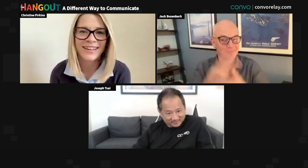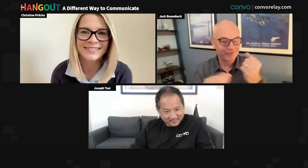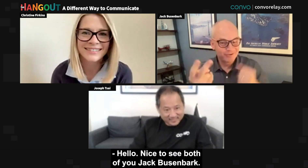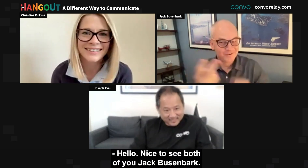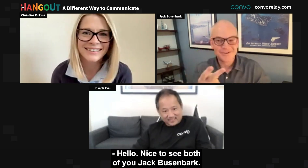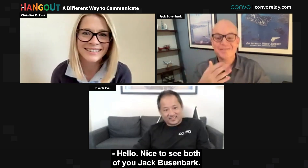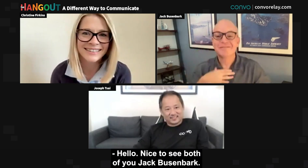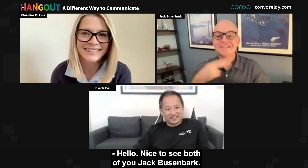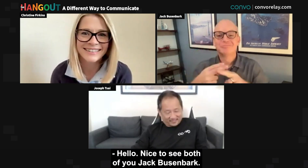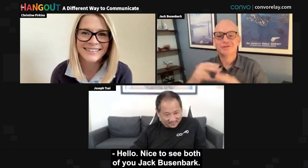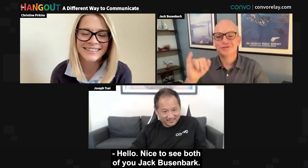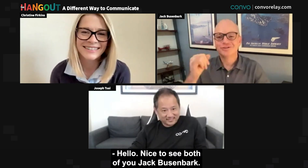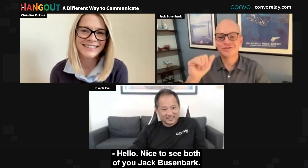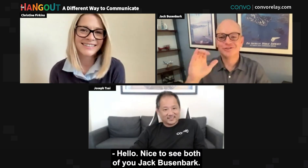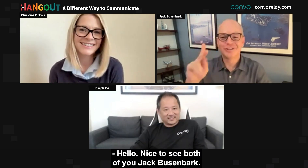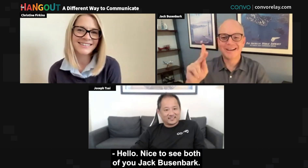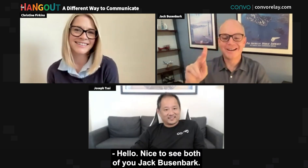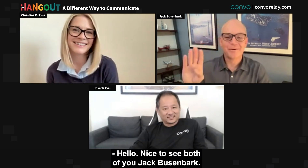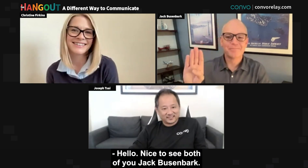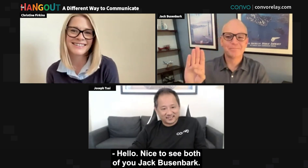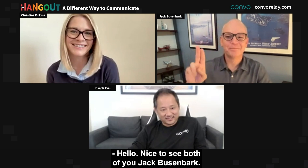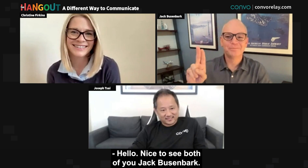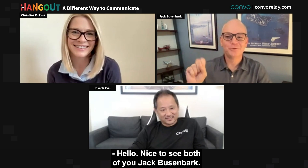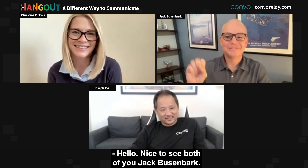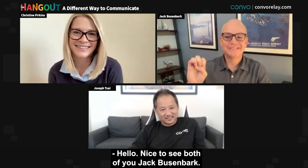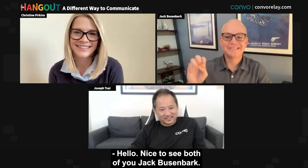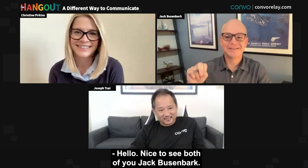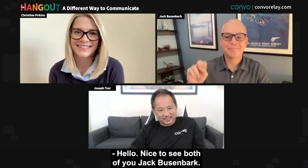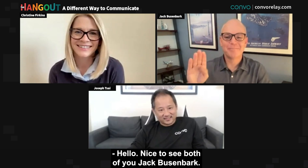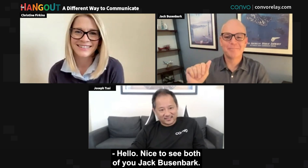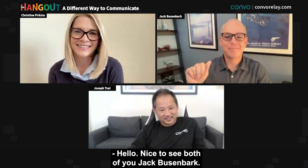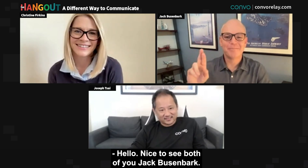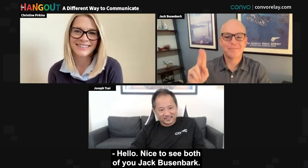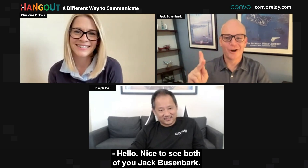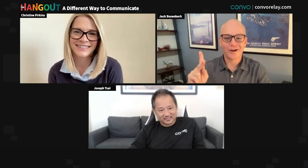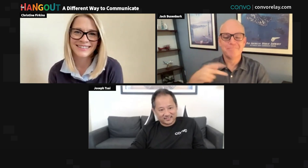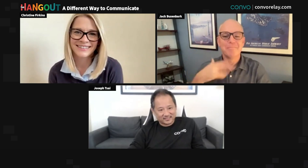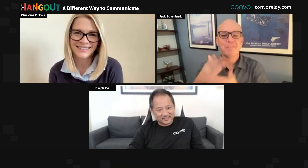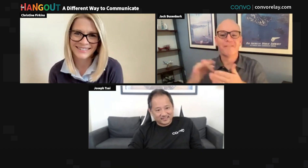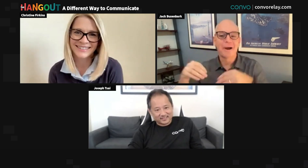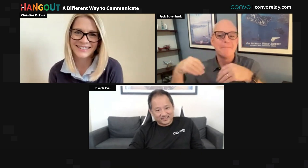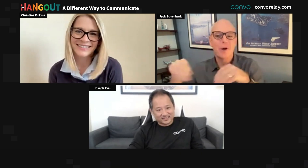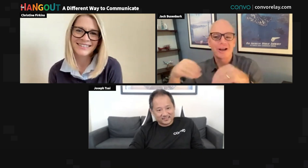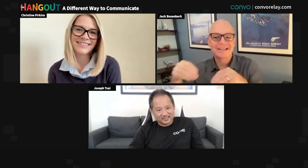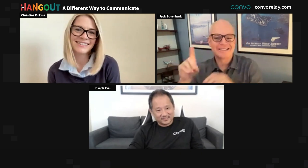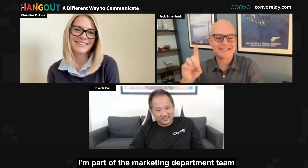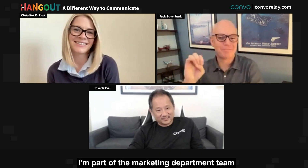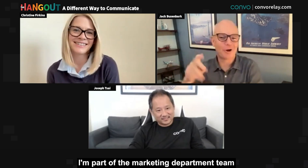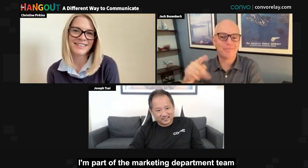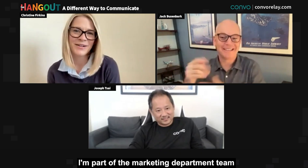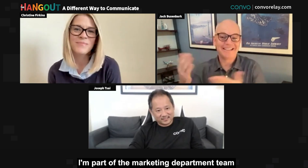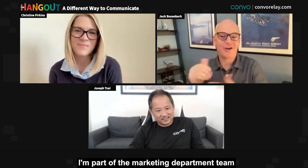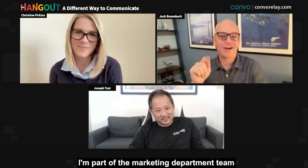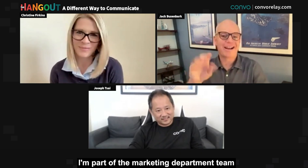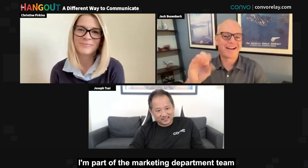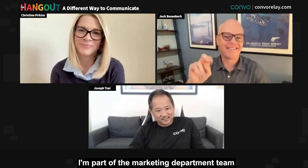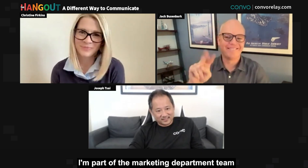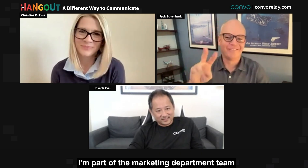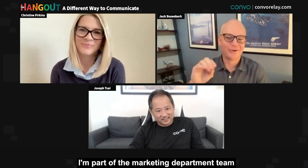And hello, nice to see both of you. I'm Jack Busenbark. I'm part of the marketing department team